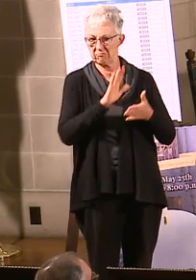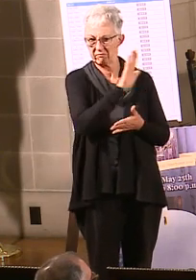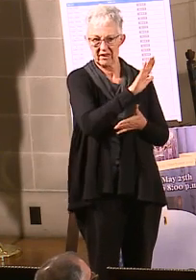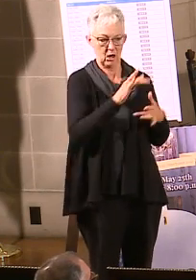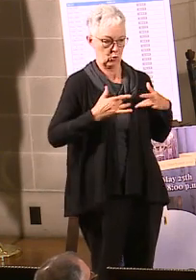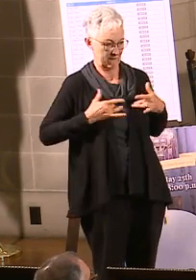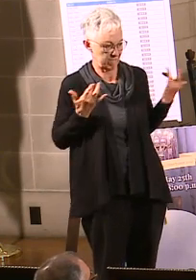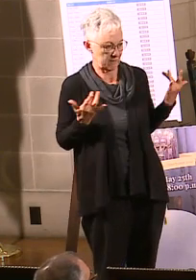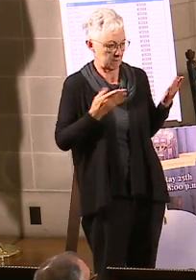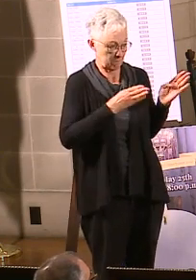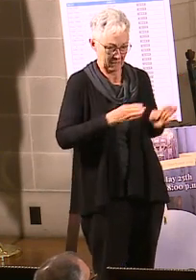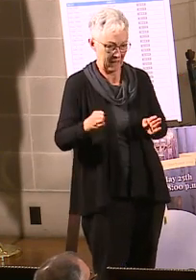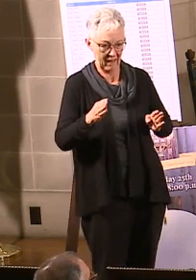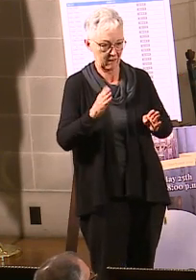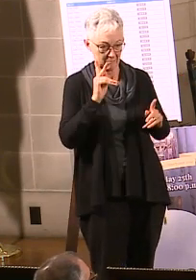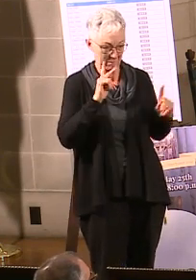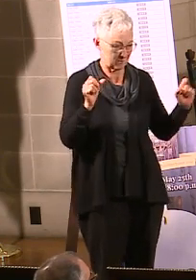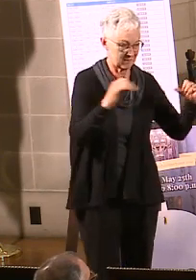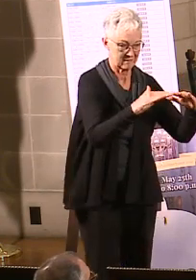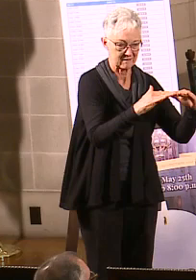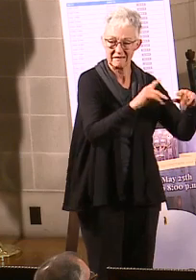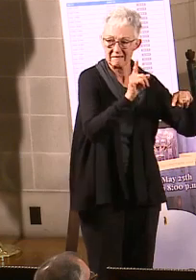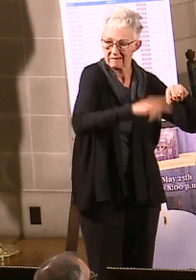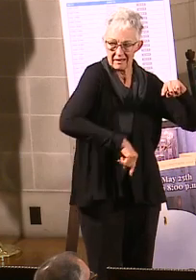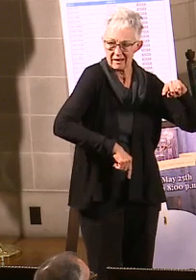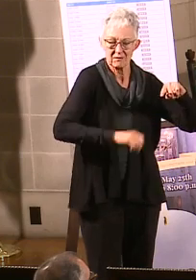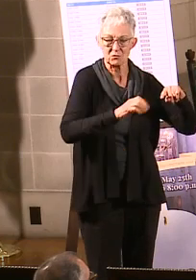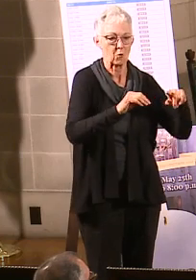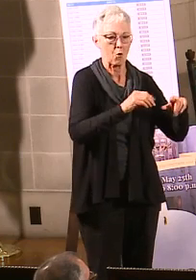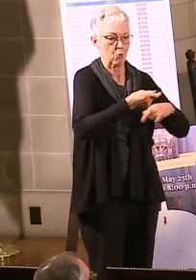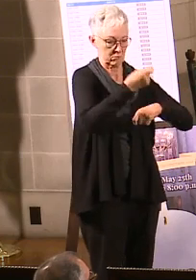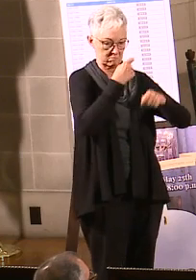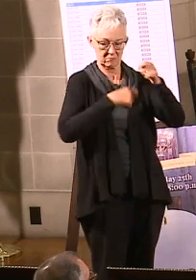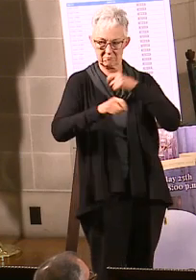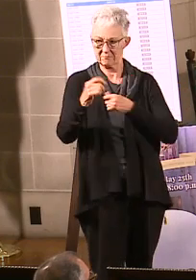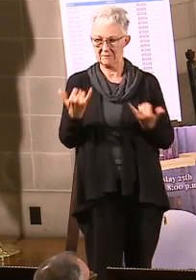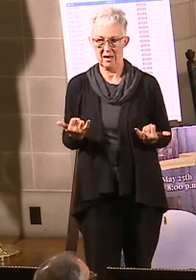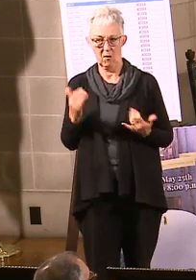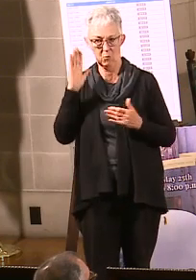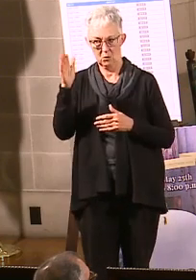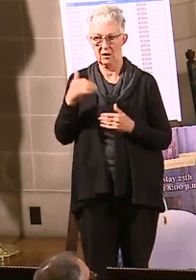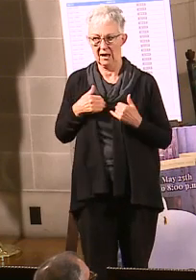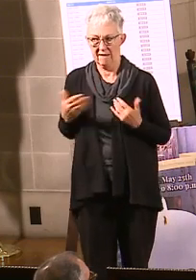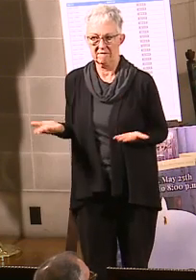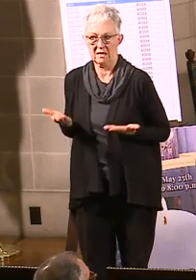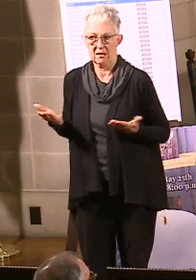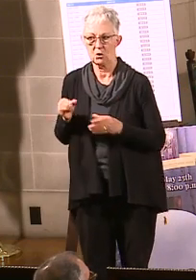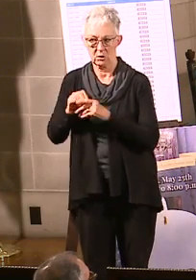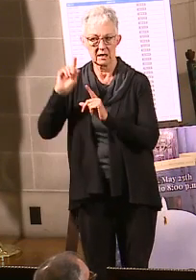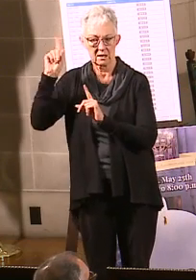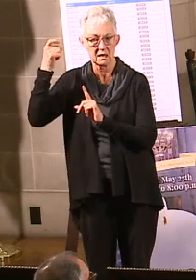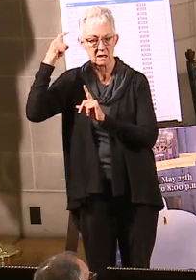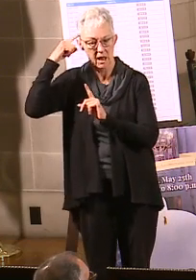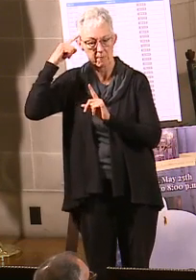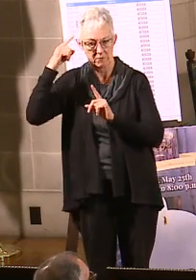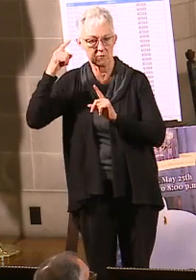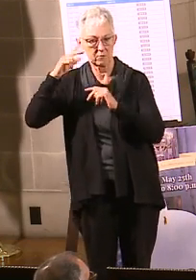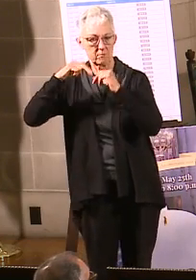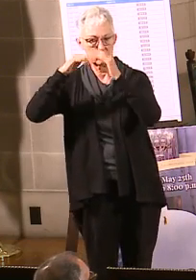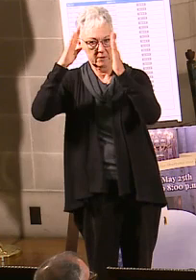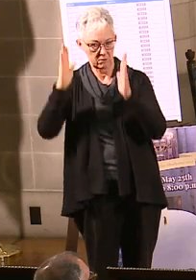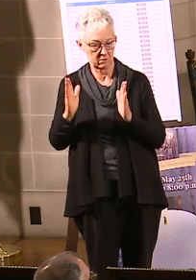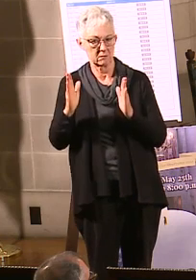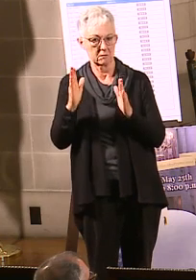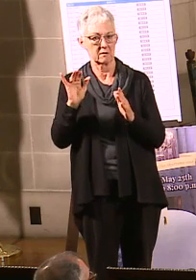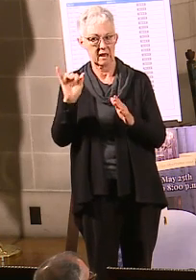for supporting this." Also in Lancaster County, there's a lot of events going on in Lancaster County. I reached out to the city